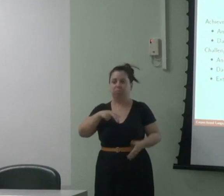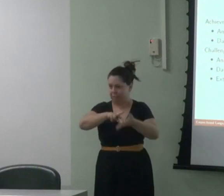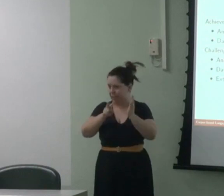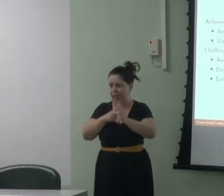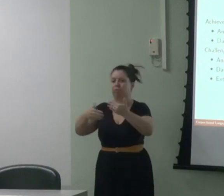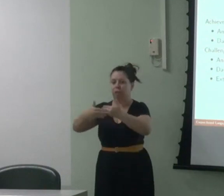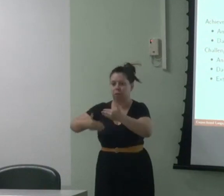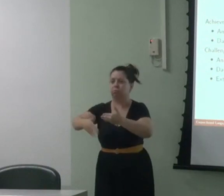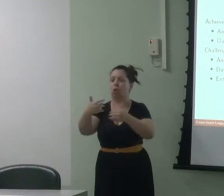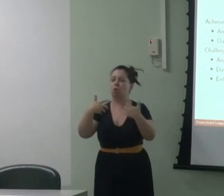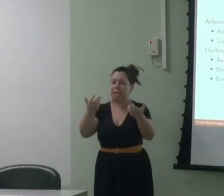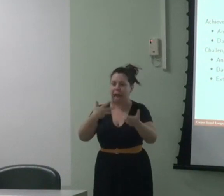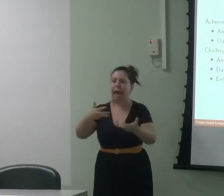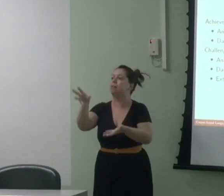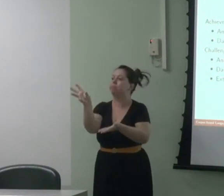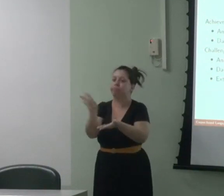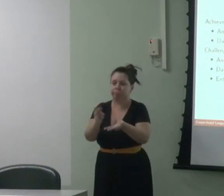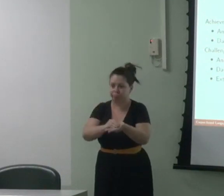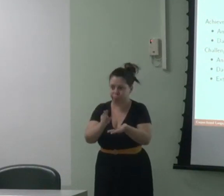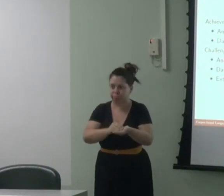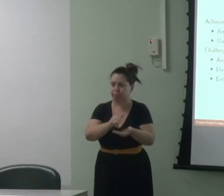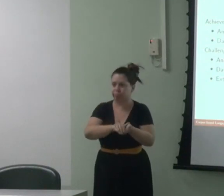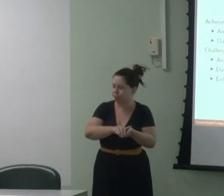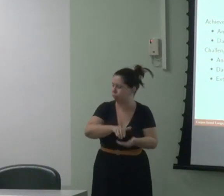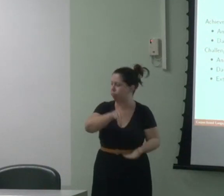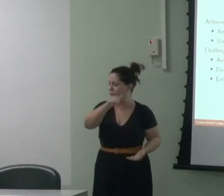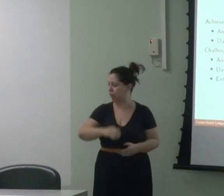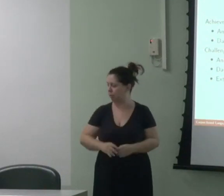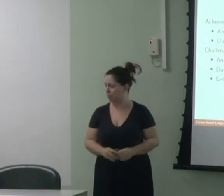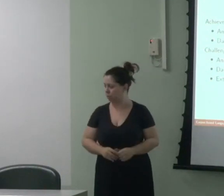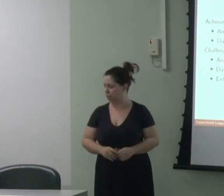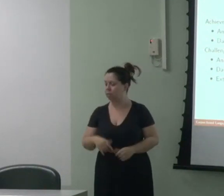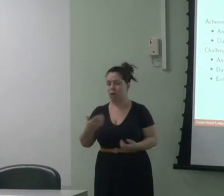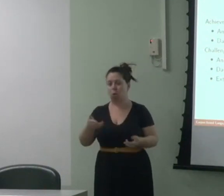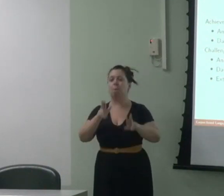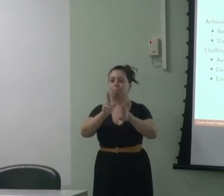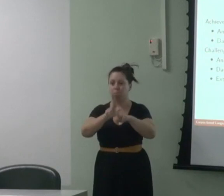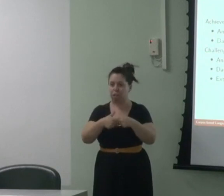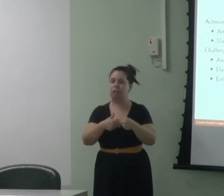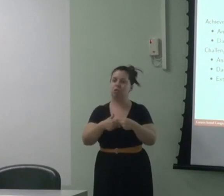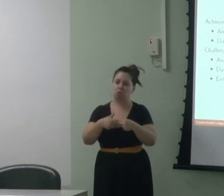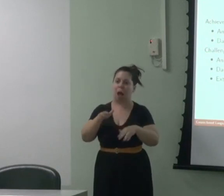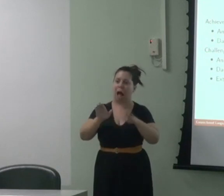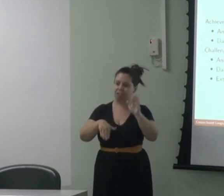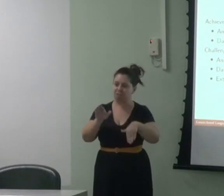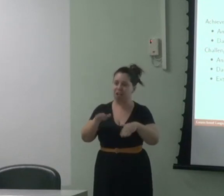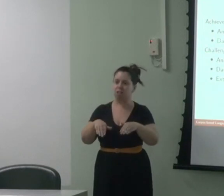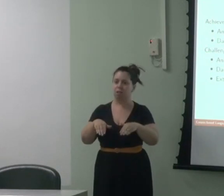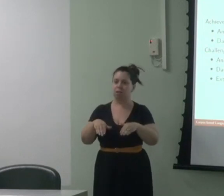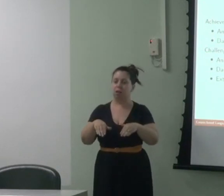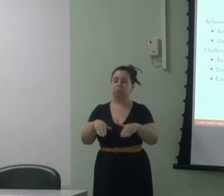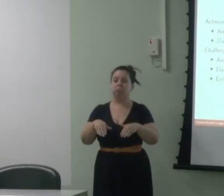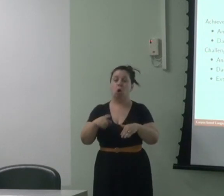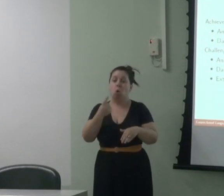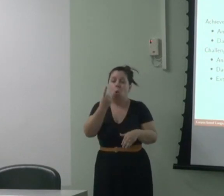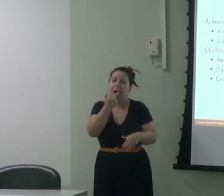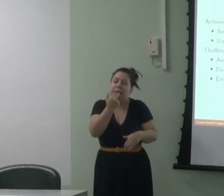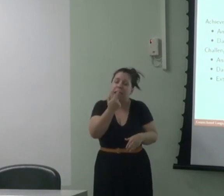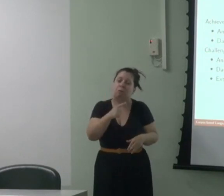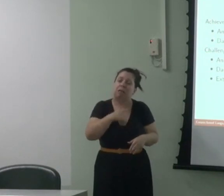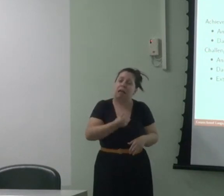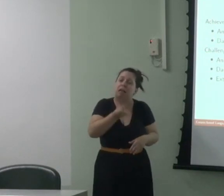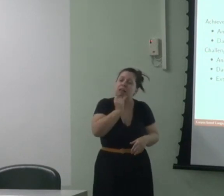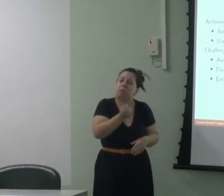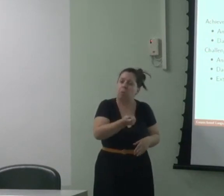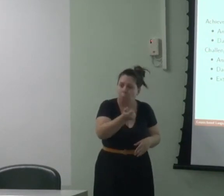just wanted to have it there, so they provided the data. So that's why we have sometimes just small samples of a language, but we